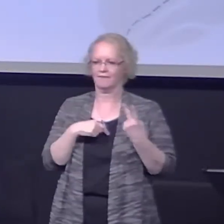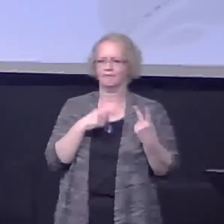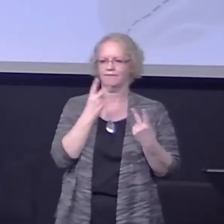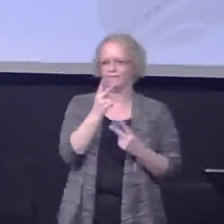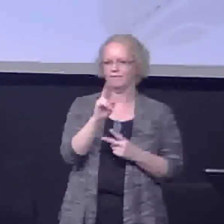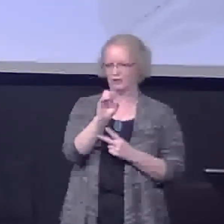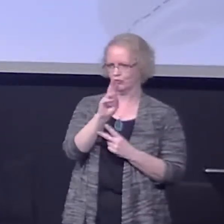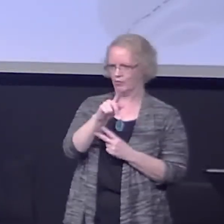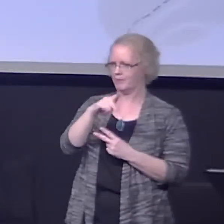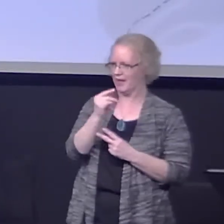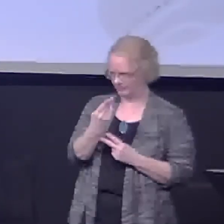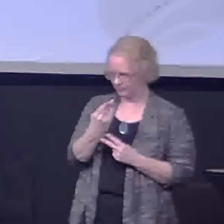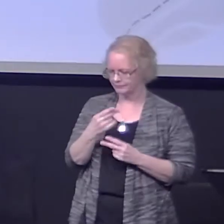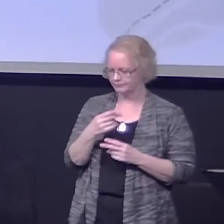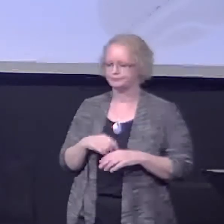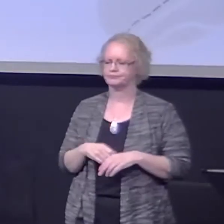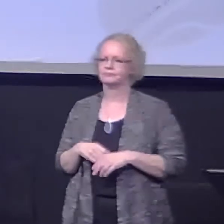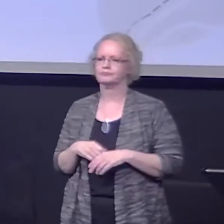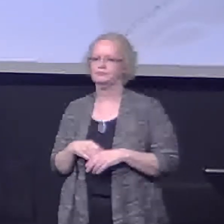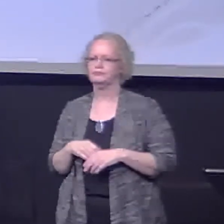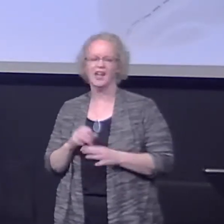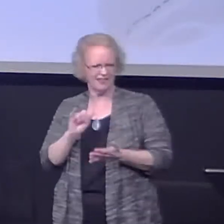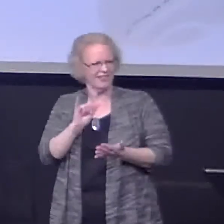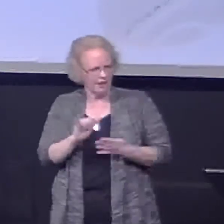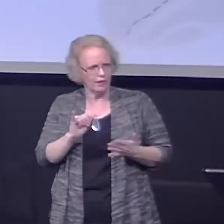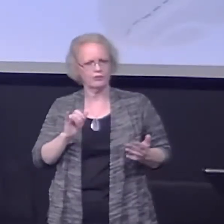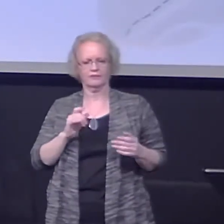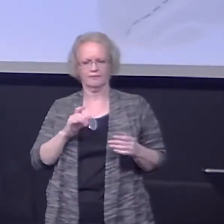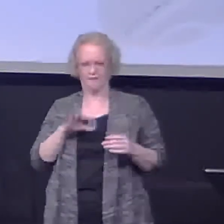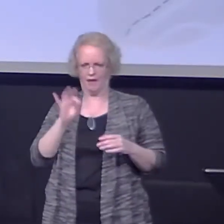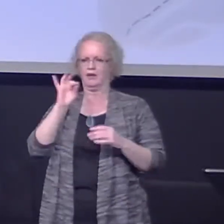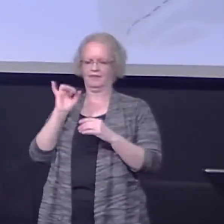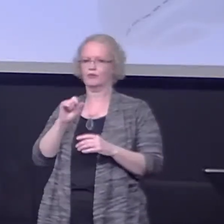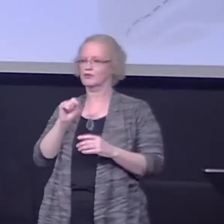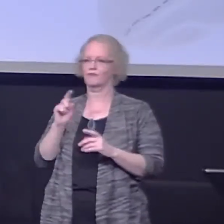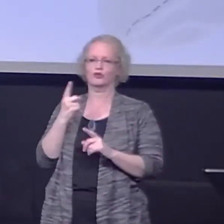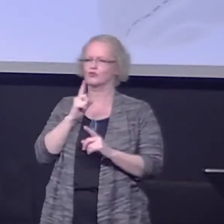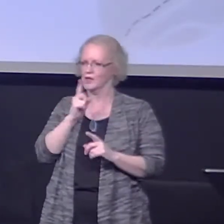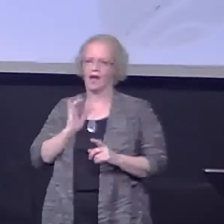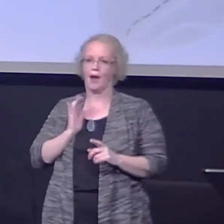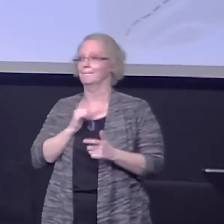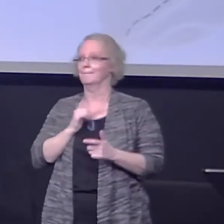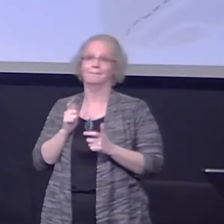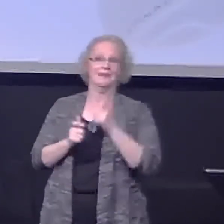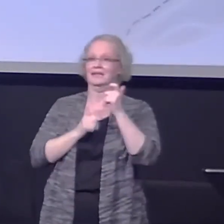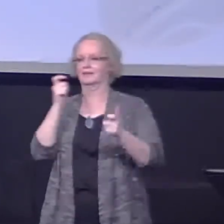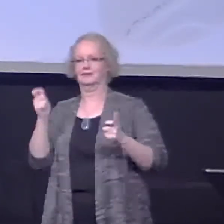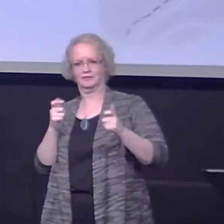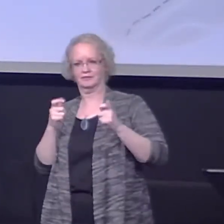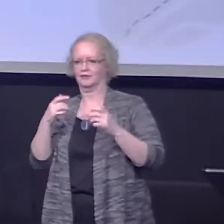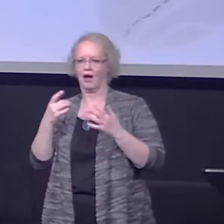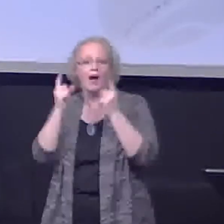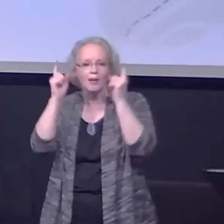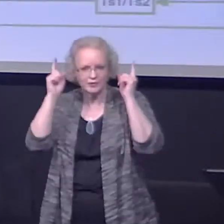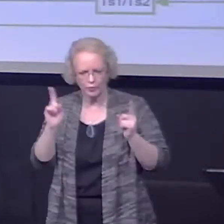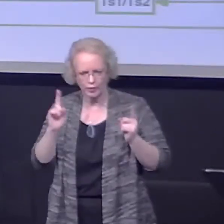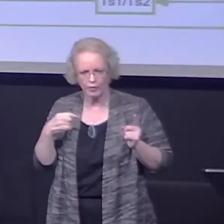was, I think, our first really big accomplishment. This is where we started to begin to understand these